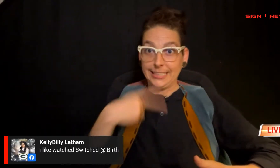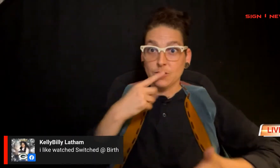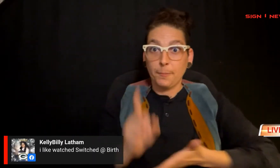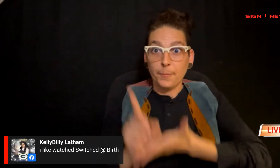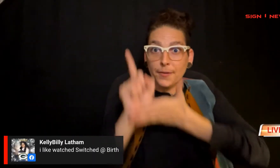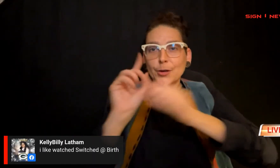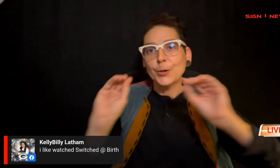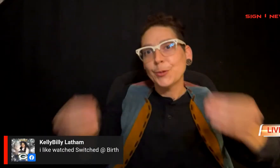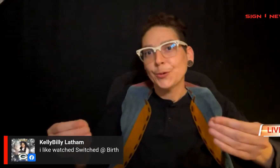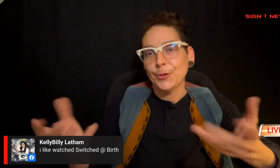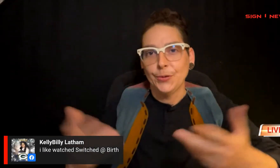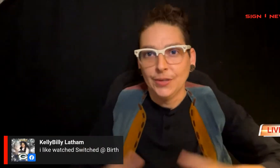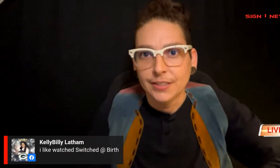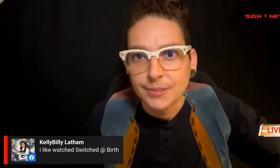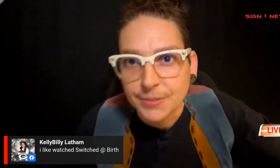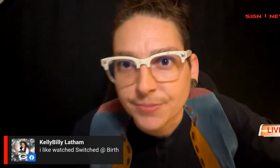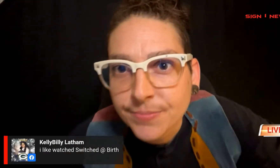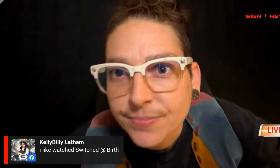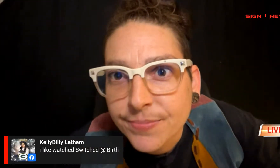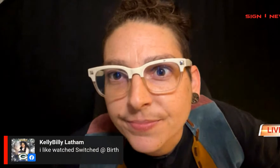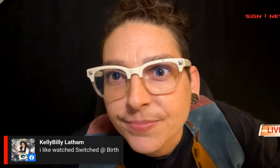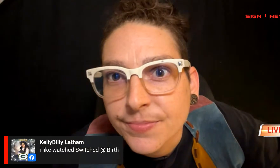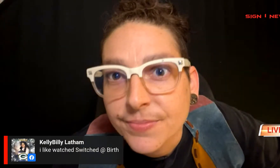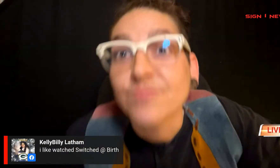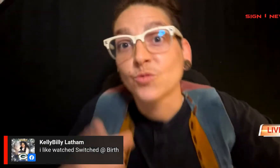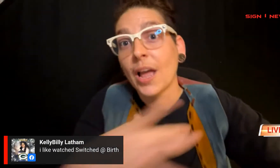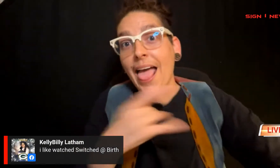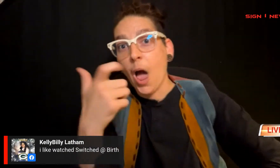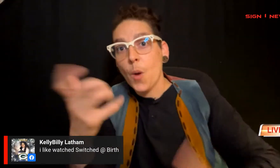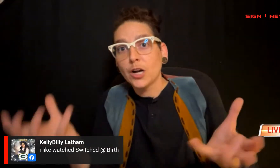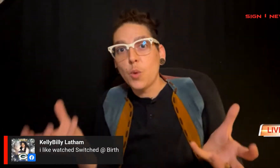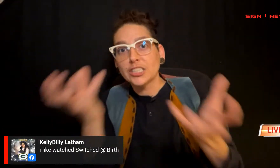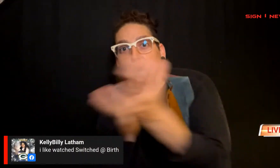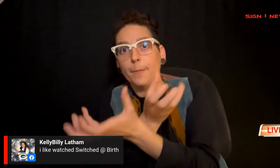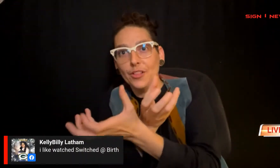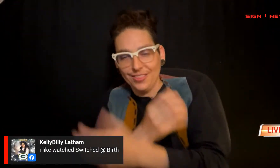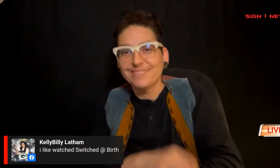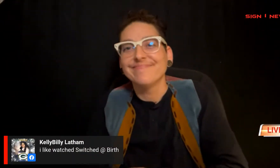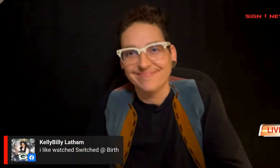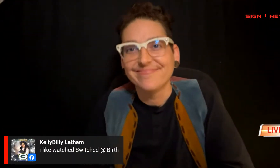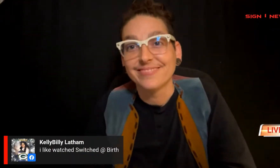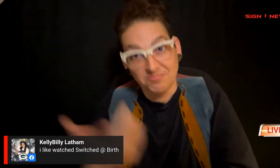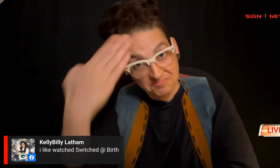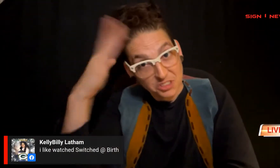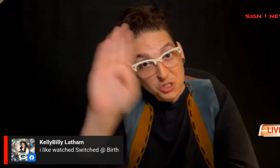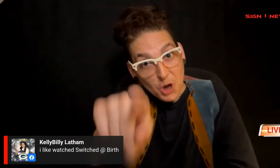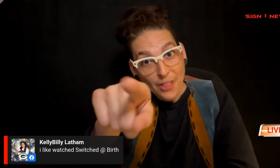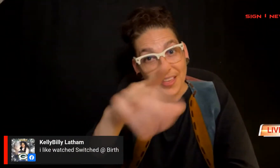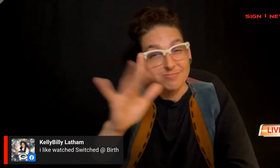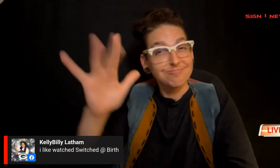Unfortunately, it's a bit of a privilege for the hearing community. Oh, Kelly says I watched Switched at Birth.